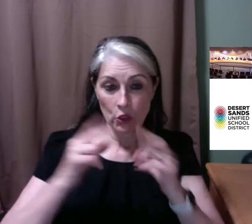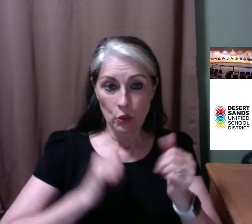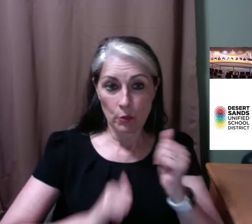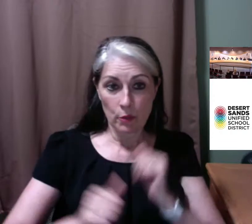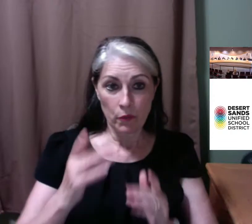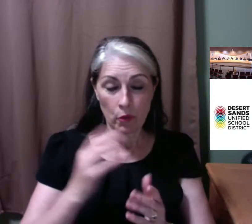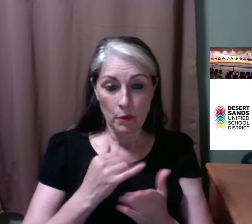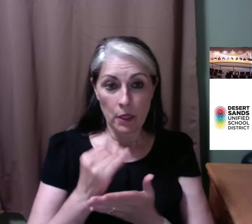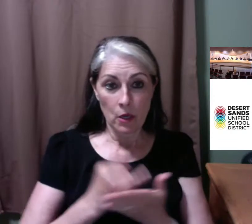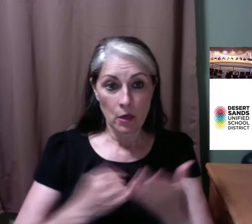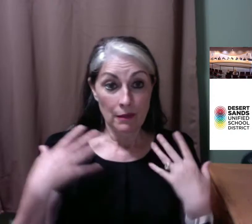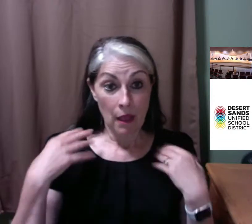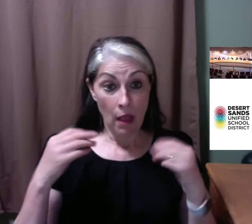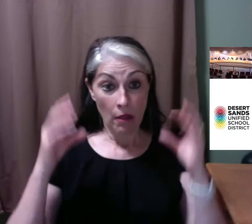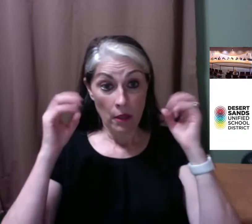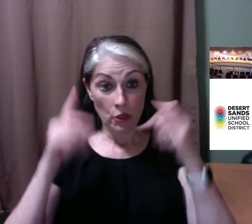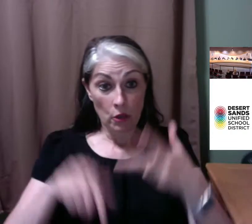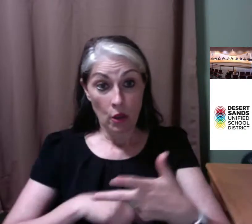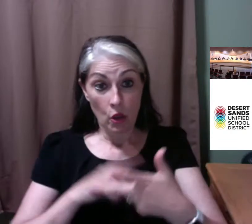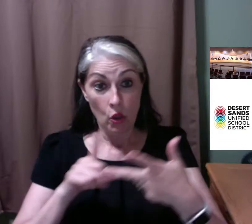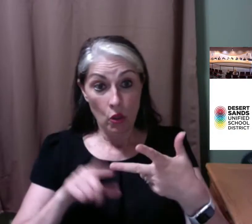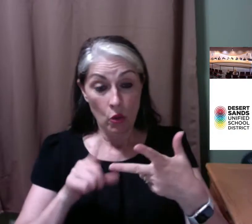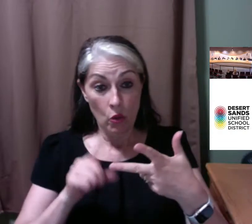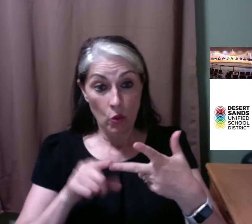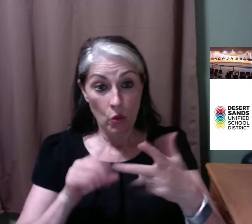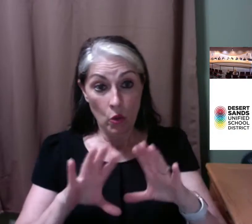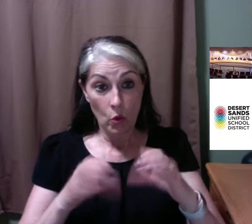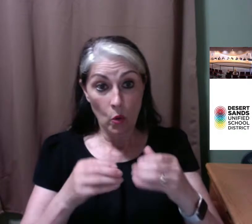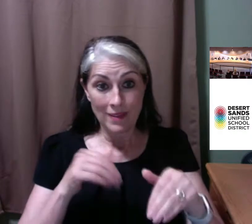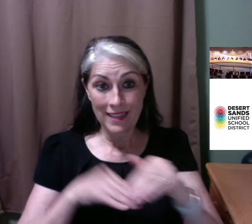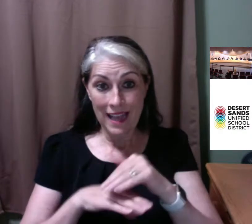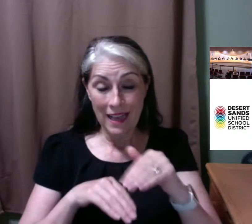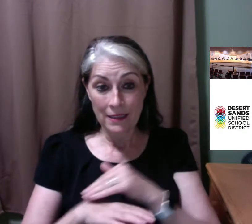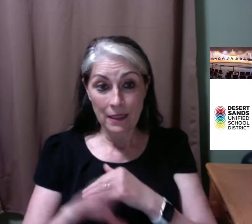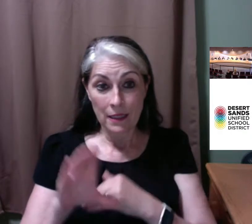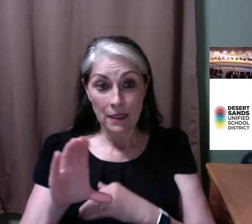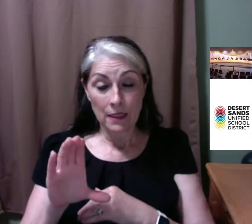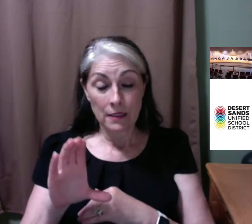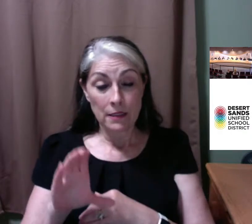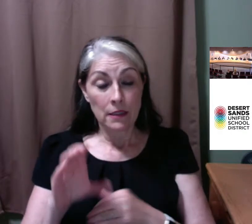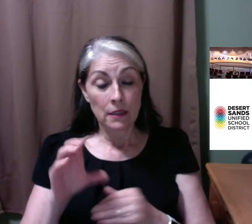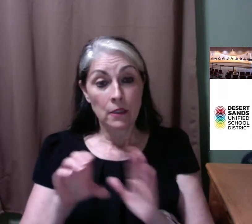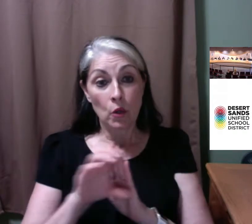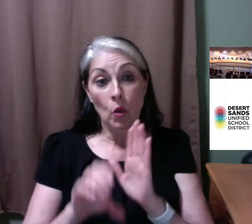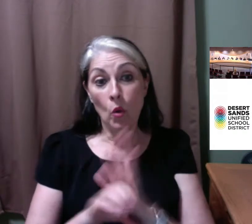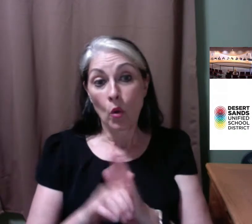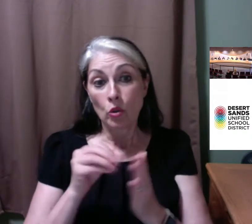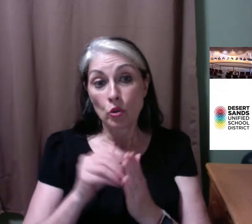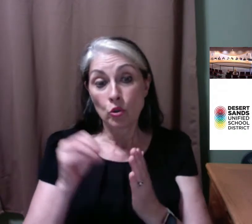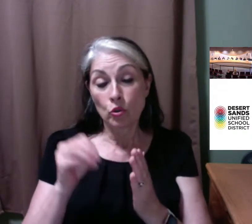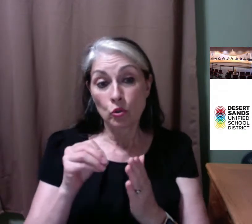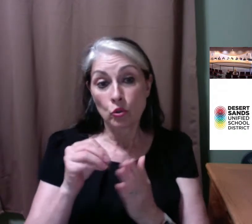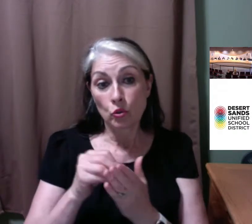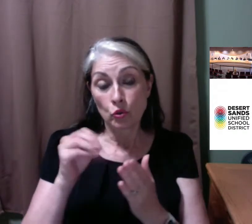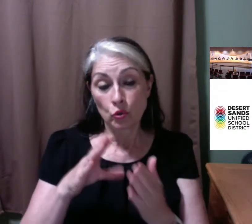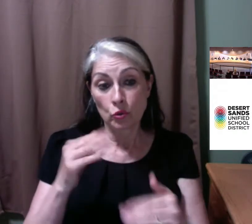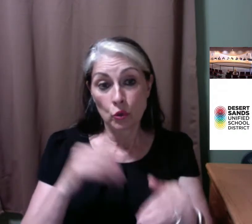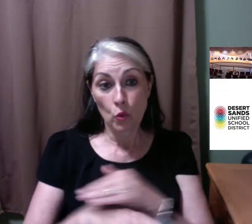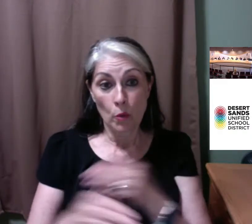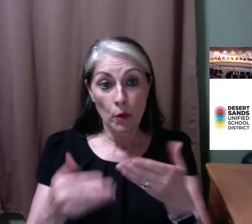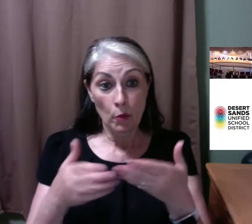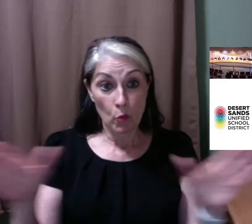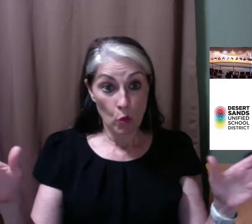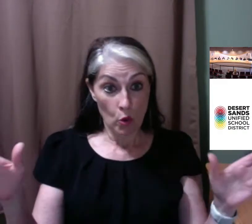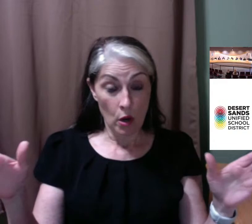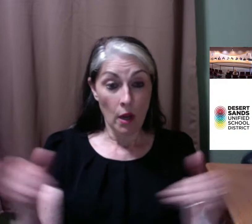education. The third priority is course access, which refers to student enrollment in a broad course of study, which includes all